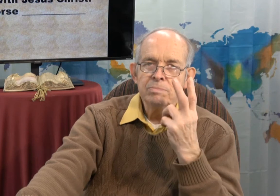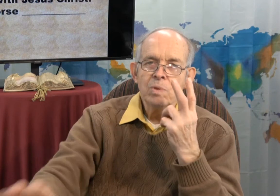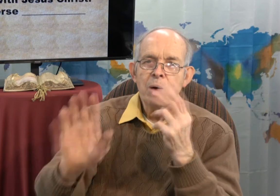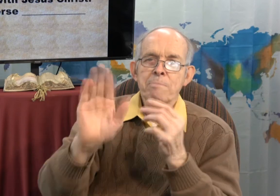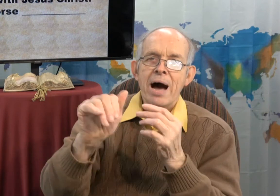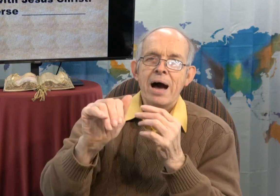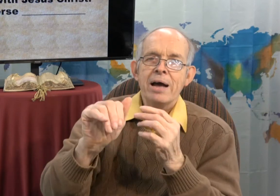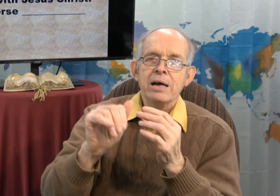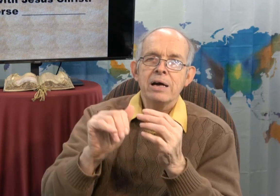By